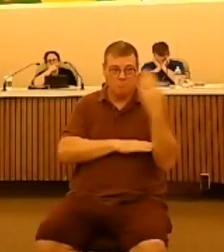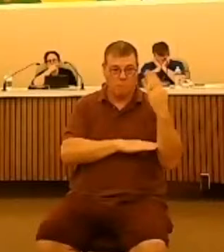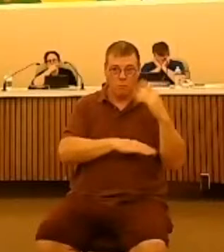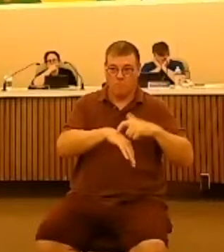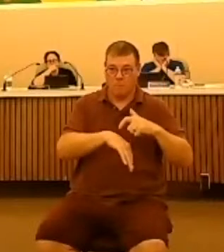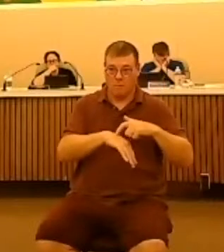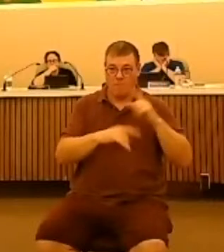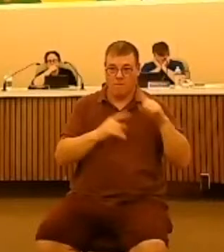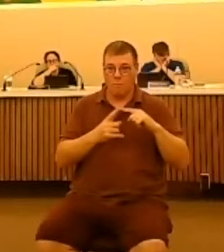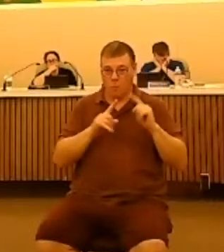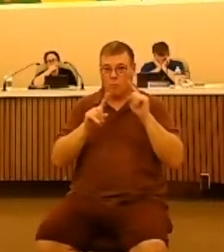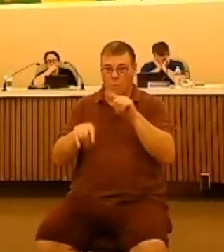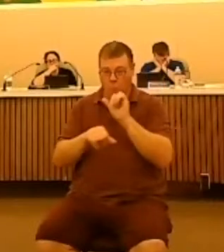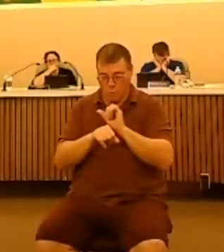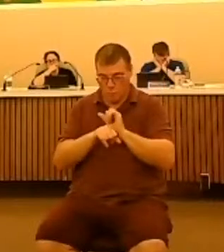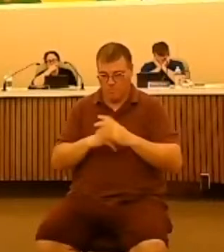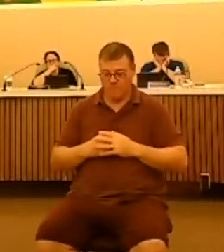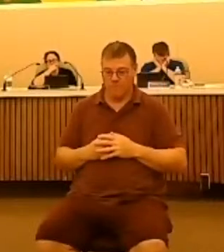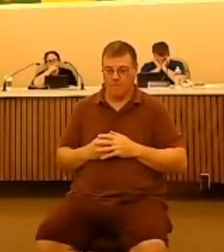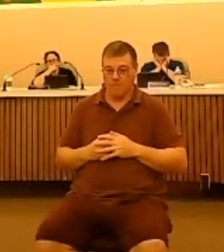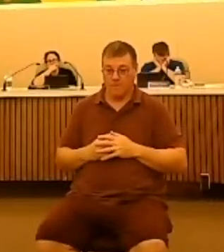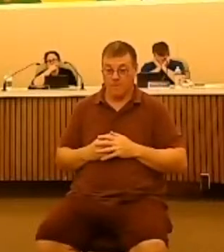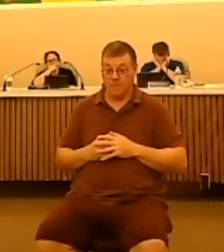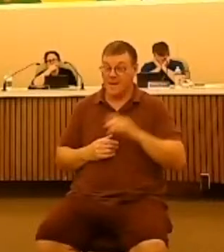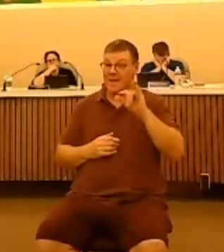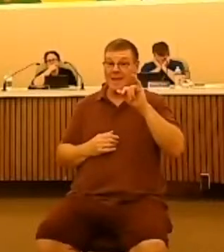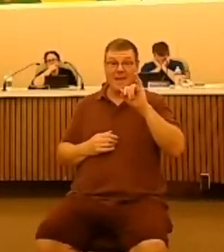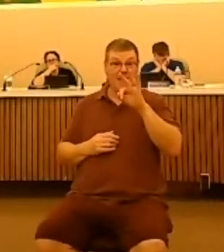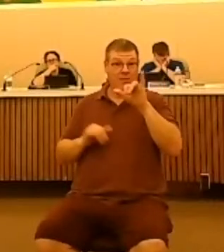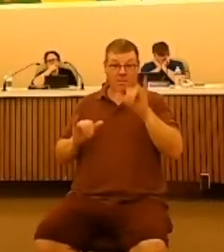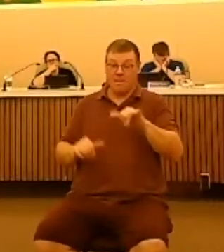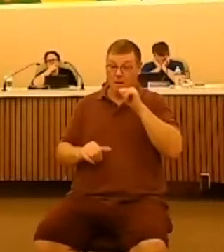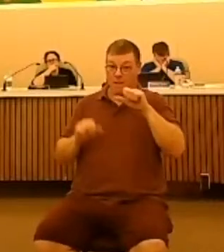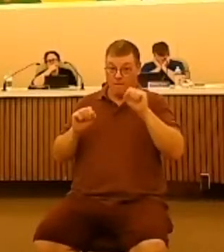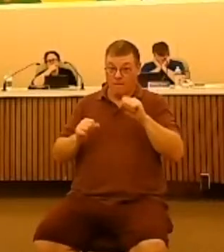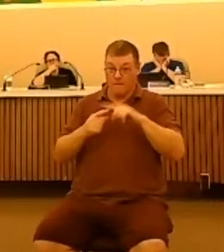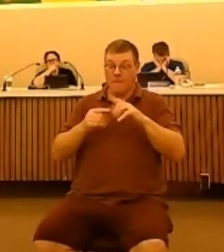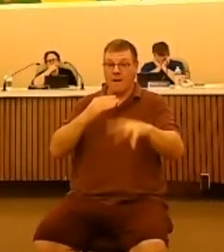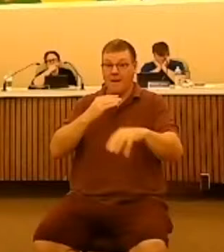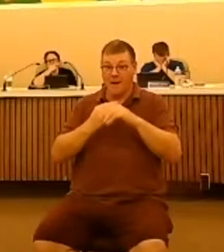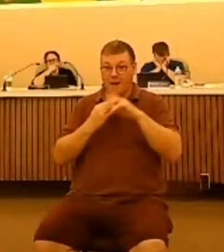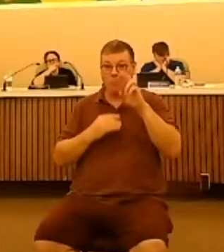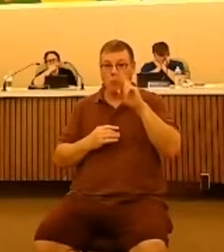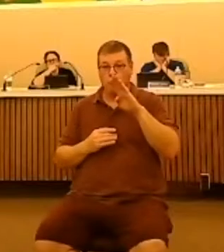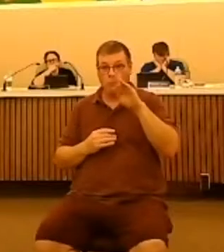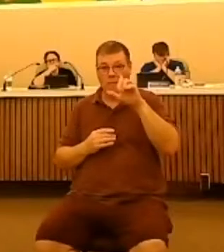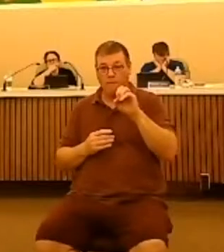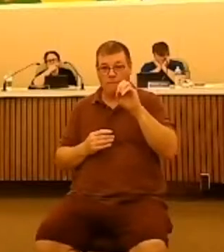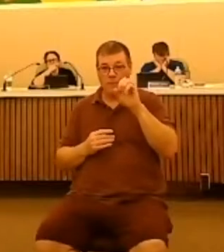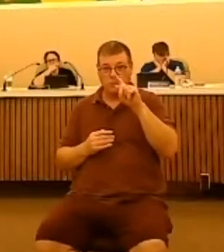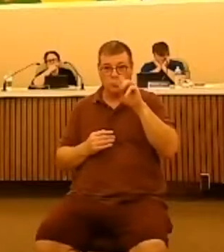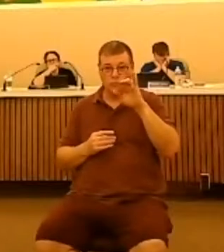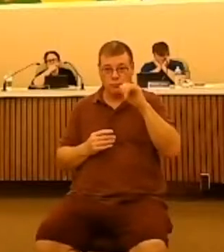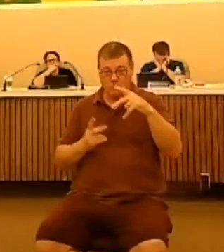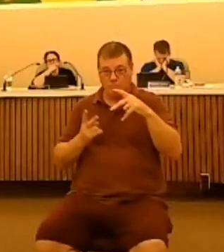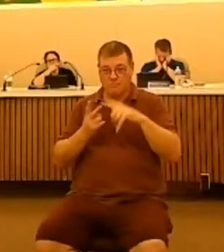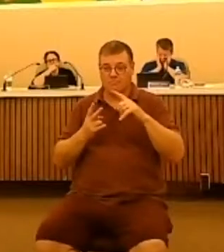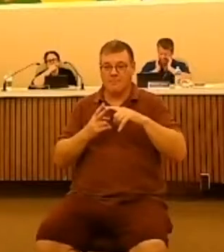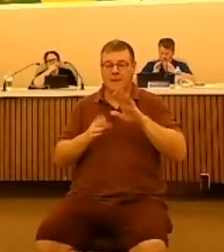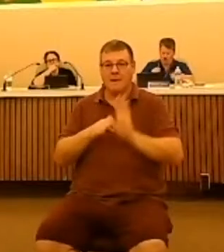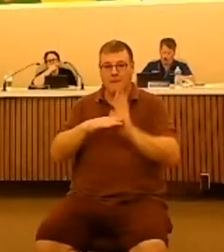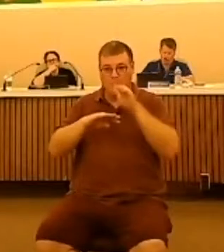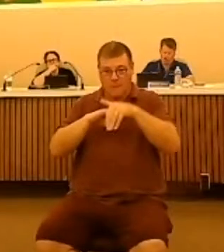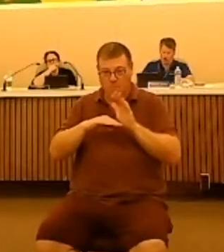they go to work or wherever they're going. If that is not a possibility, maybe add some rumble strips or speed bumps along Nevins Road and Authors